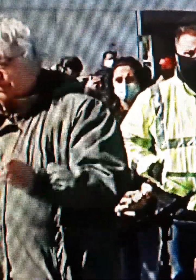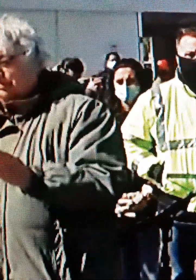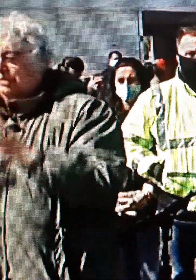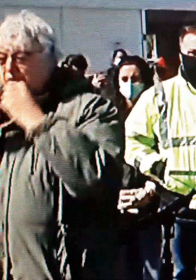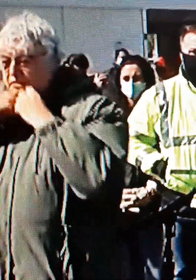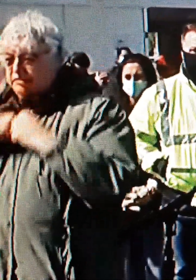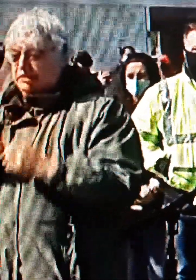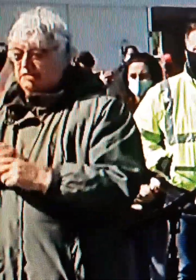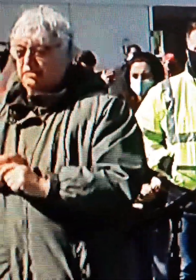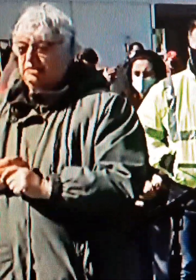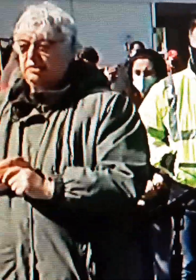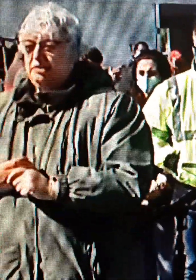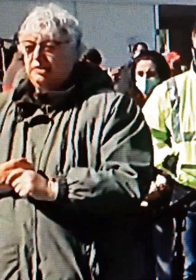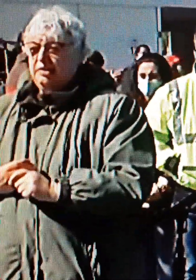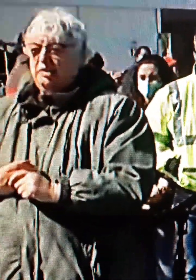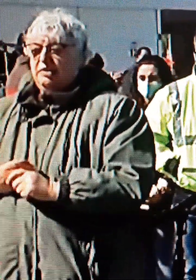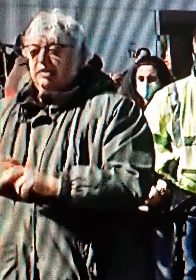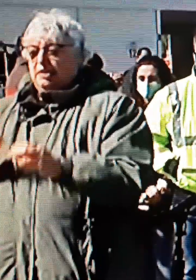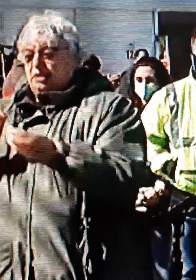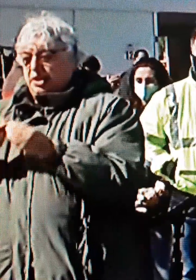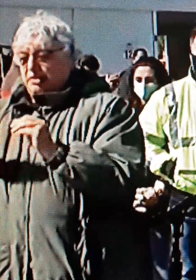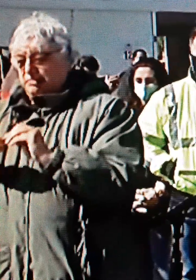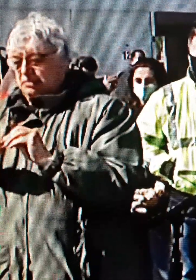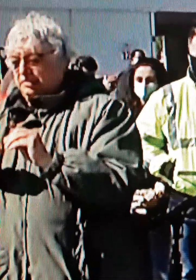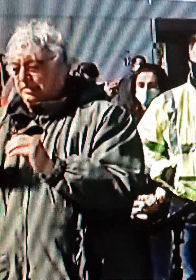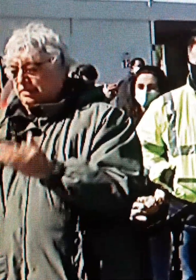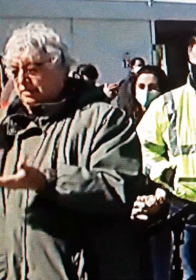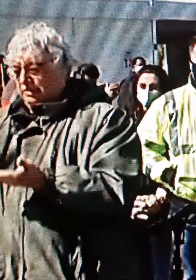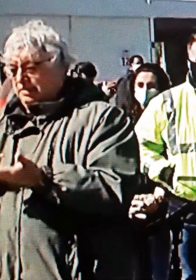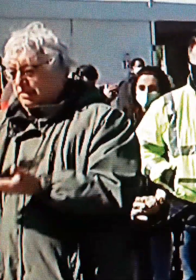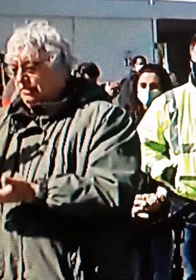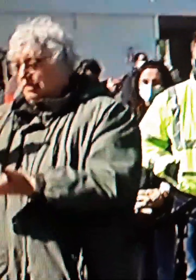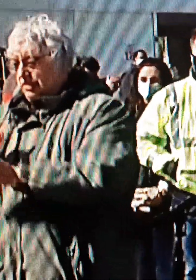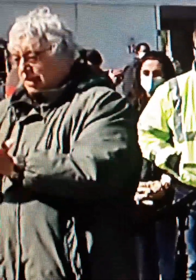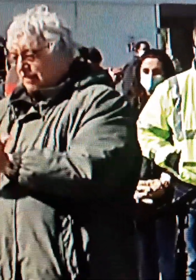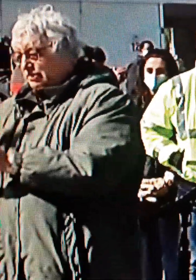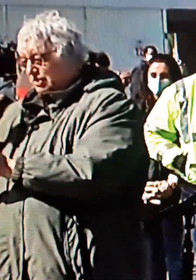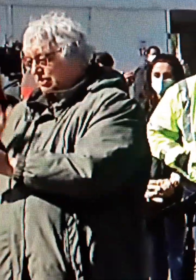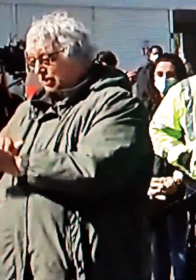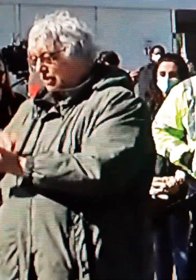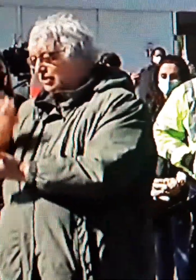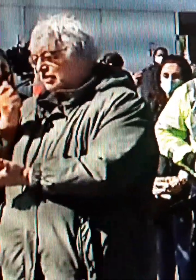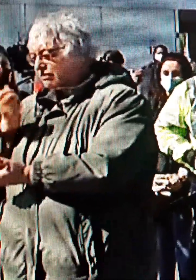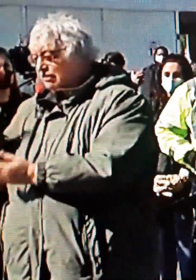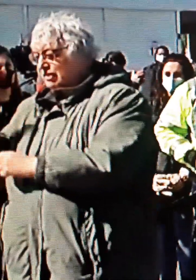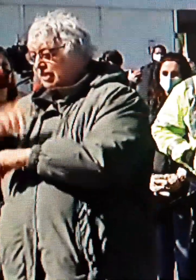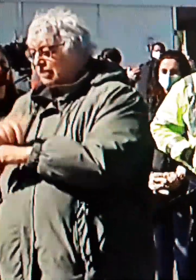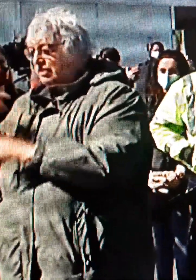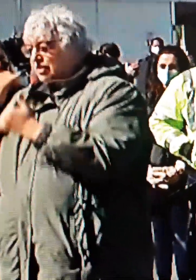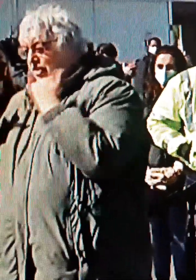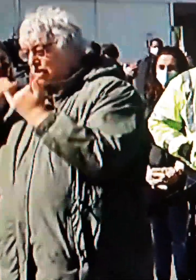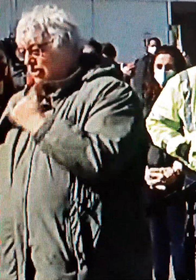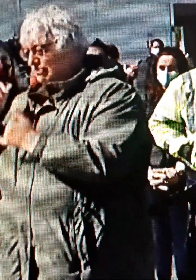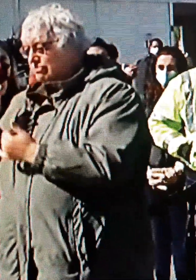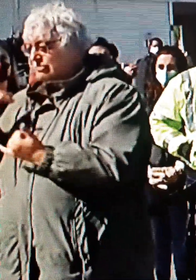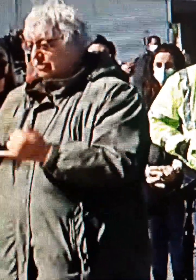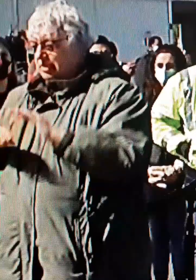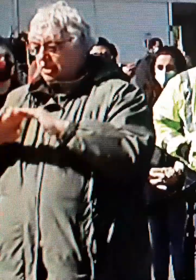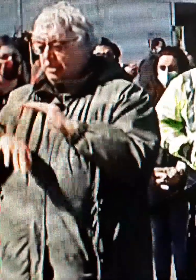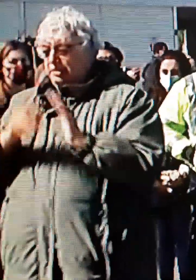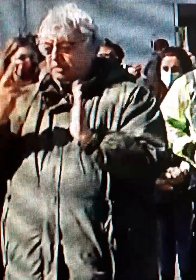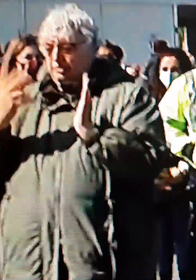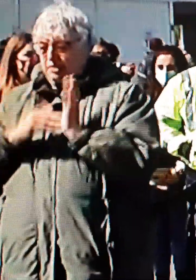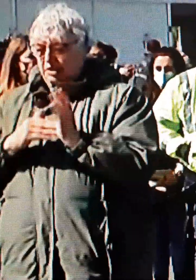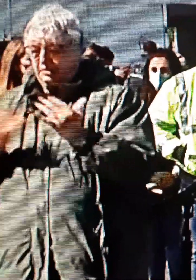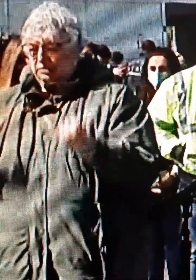numbers are steadily dropping from over 3,000 calls per day just a few days ago. We're right under 2,000 calls